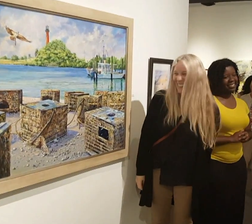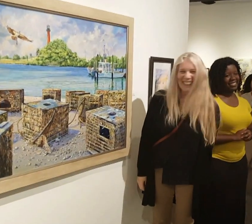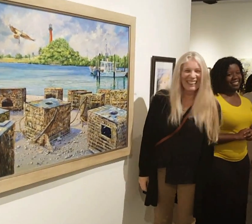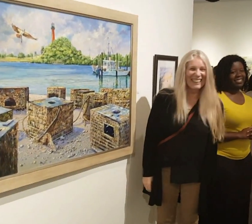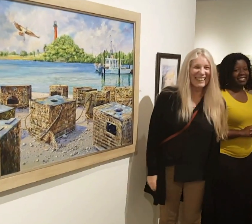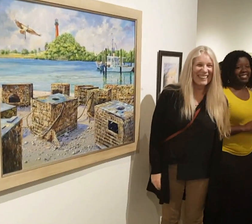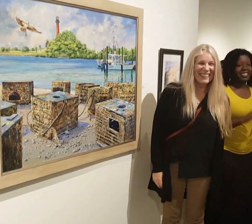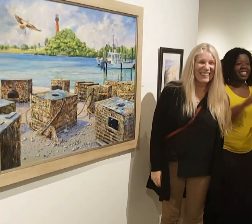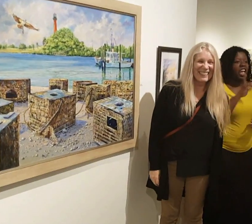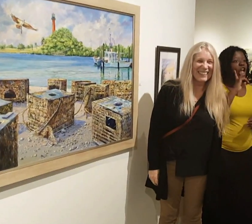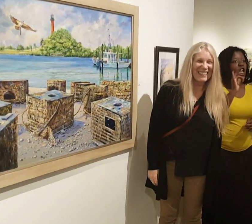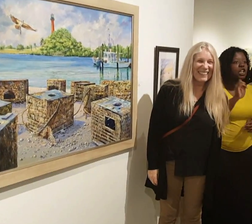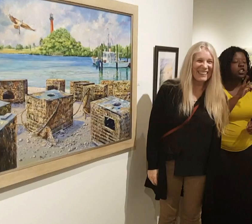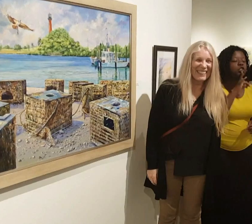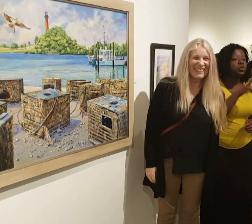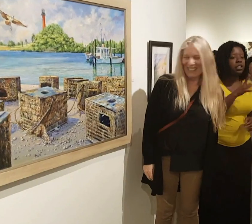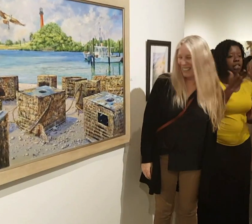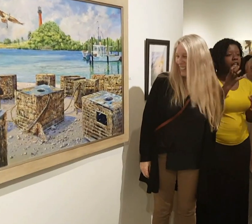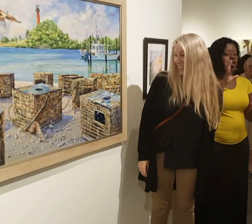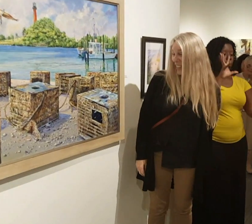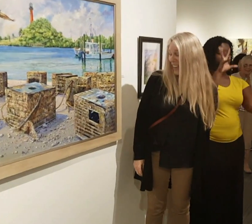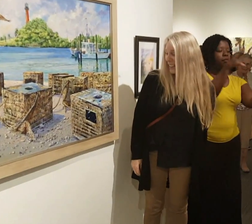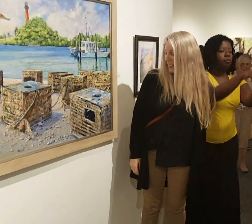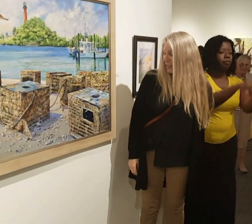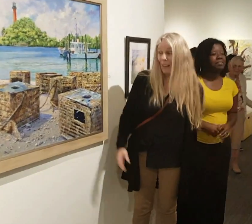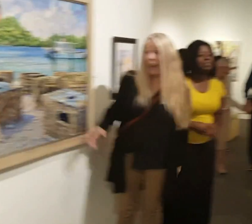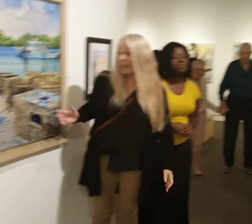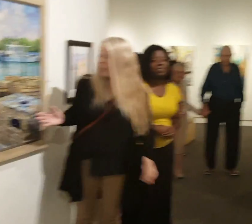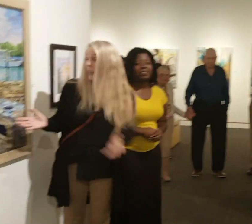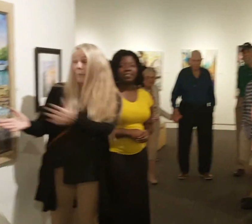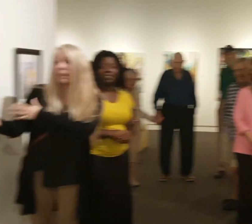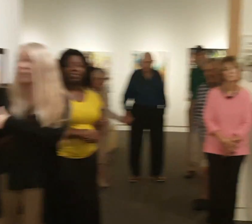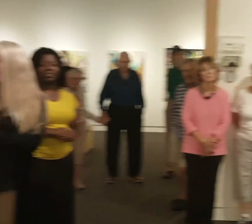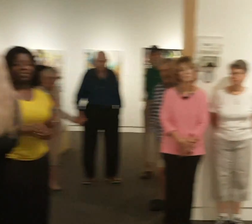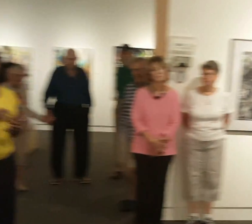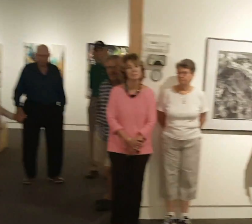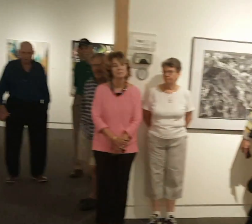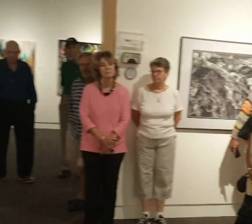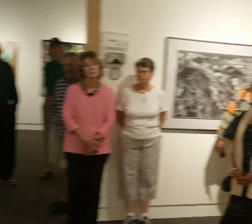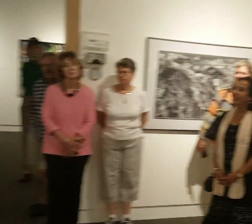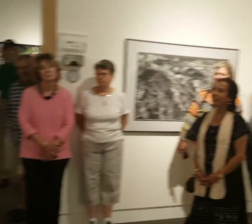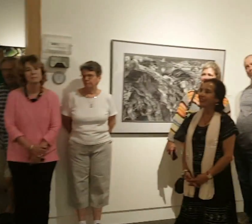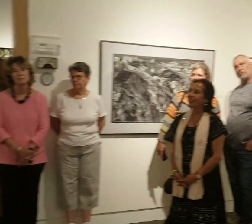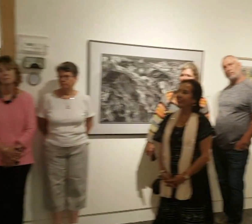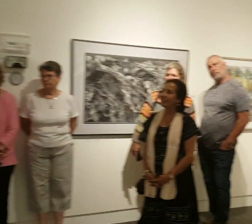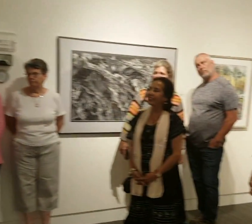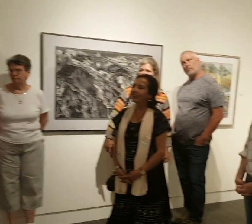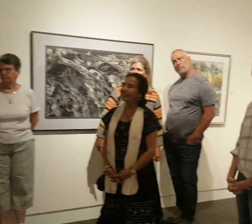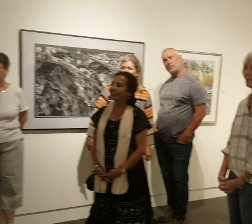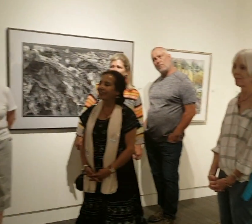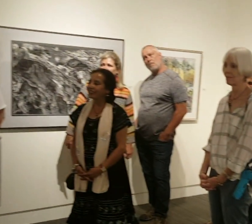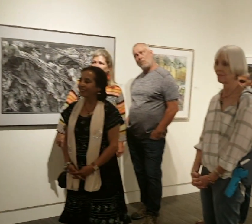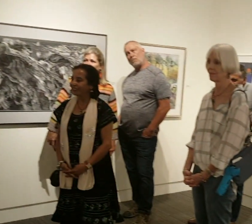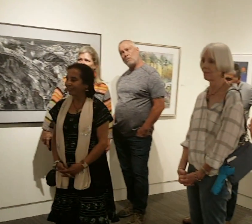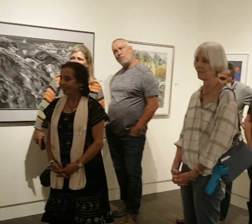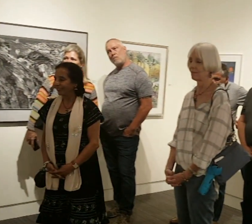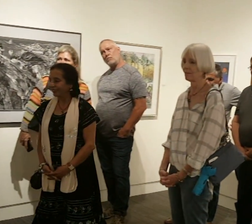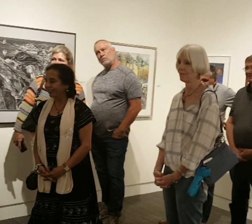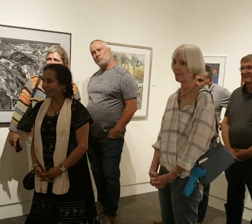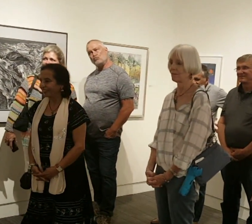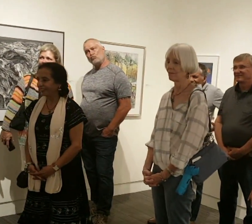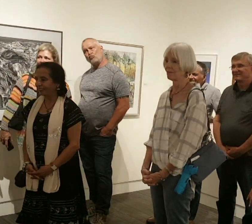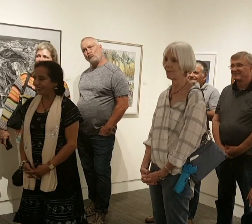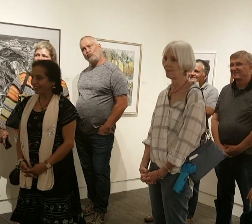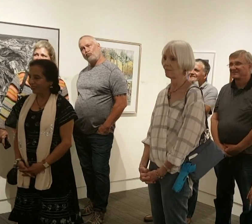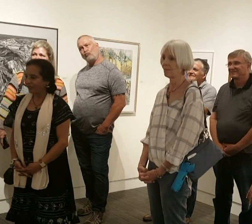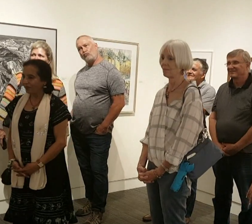But it is so realistic, like you just want to step in there. Oh, thank you. Well, I pretty much moved and invented and